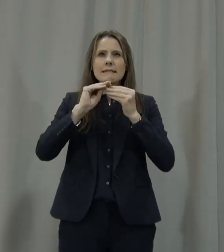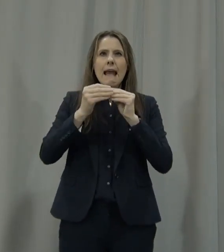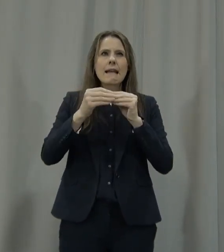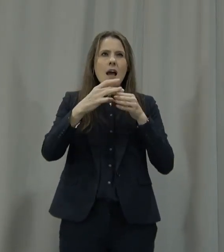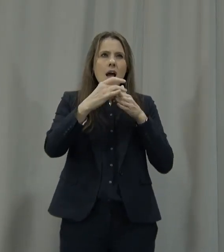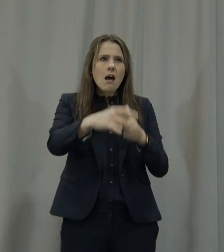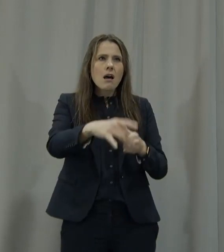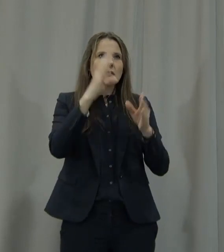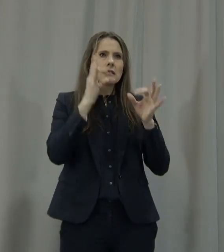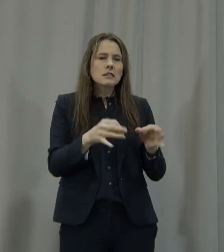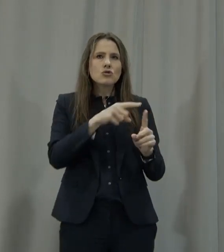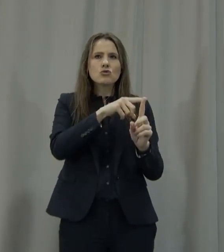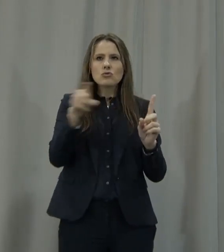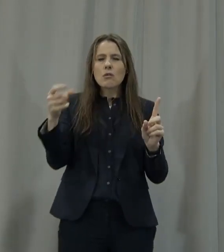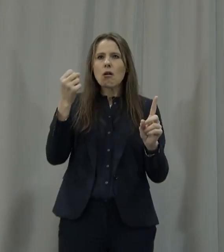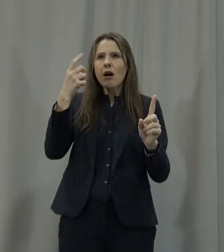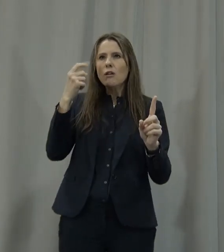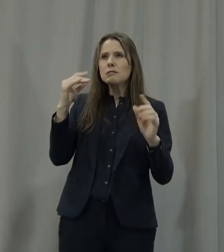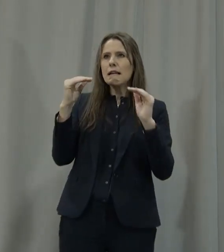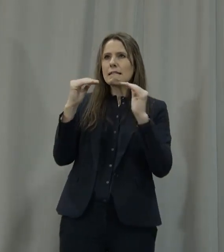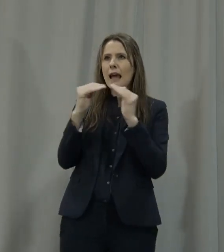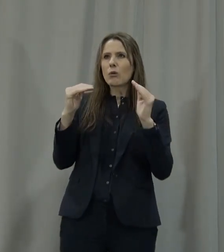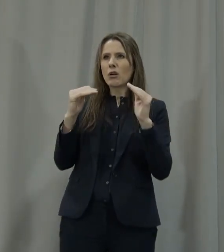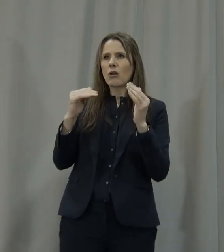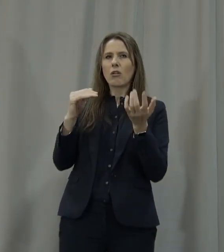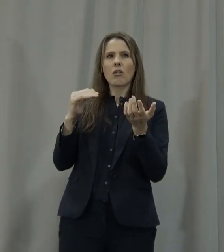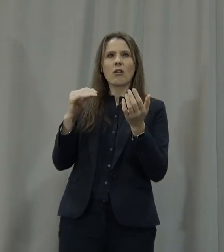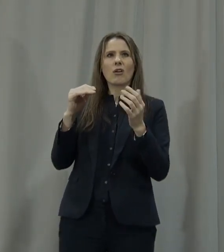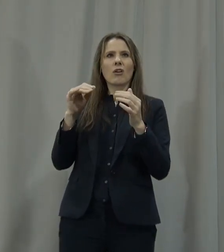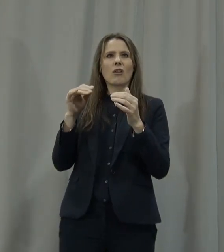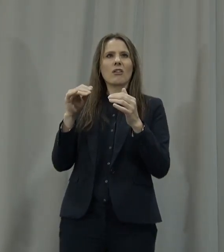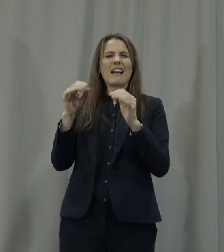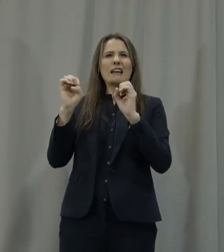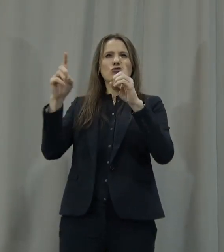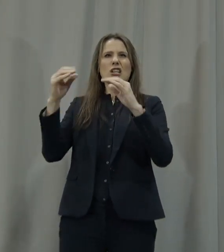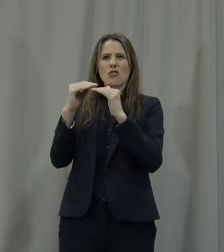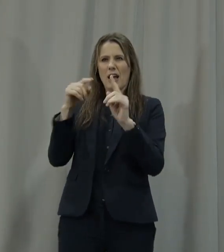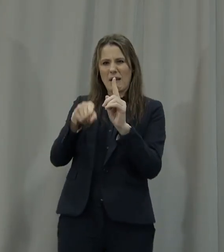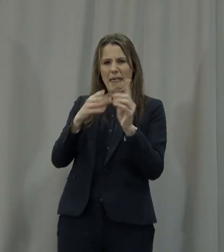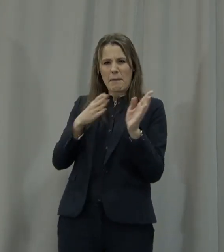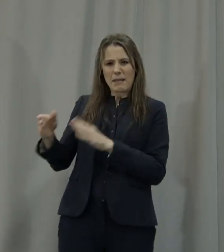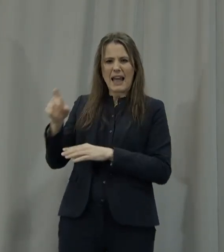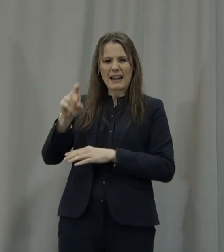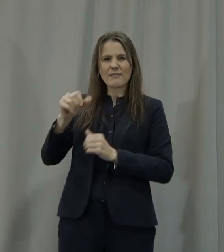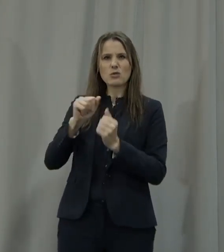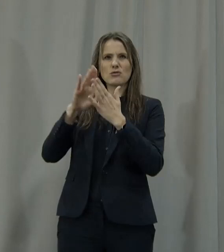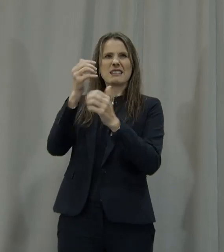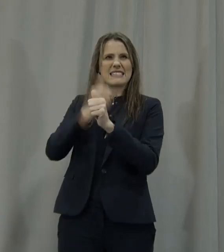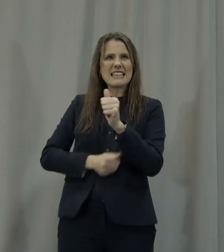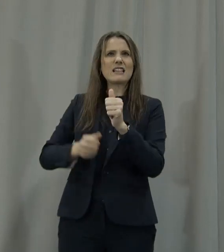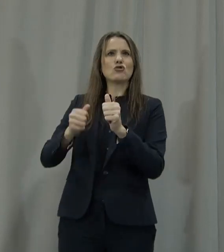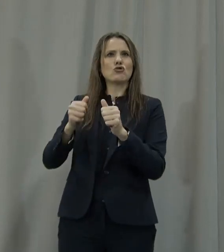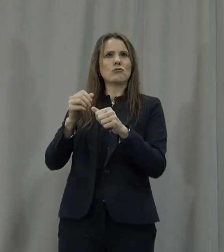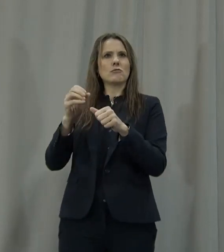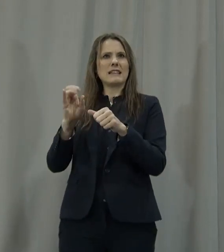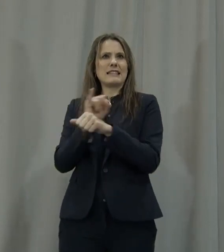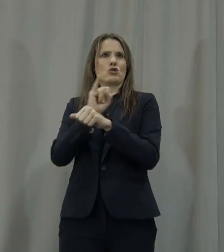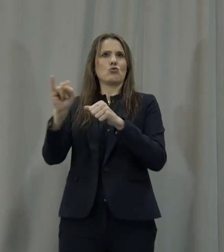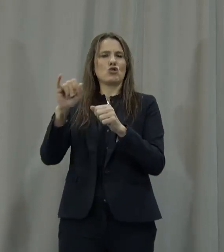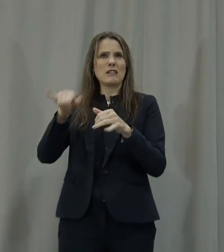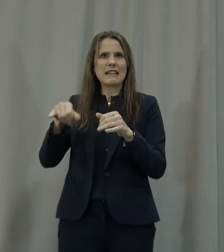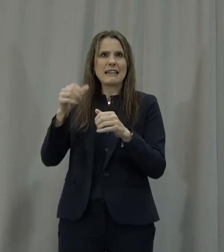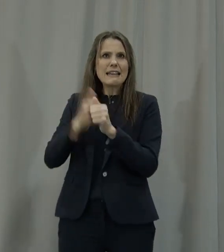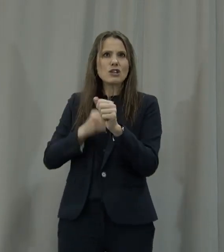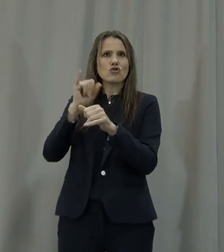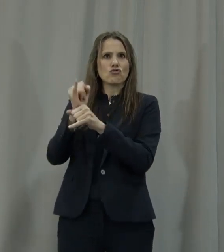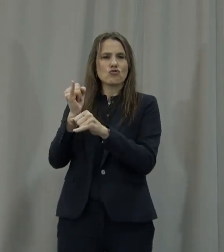based on educational equity action plans at the institutional level. Now, MDCR had already, based upon the actions of our